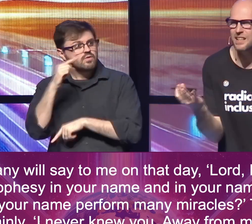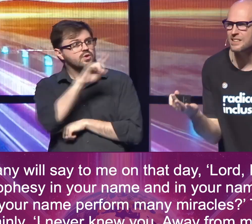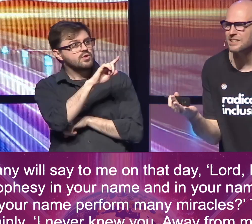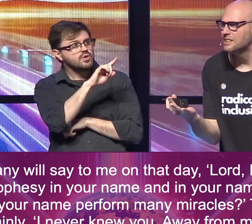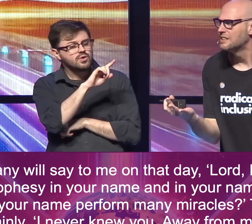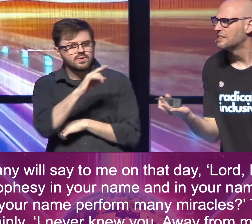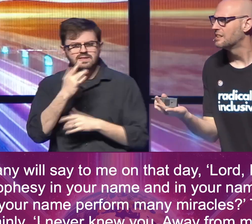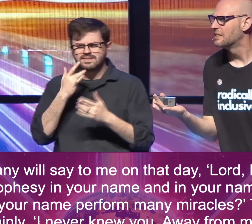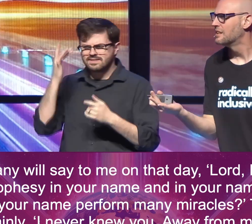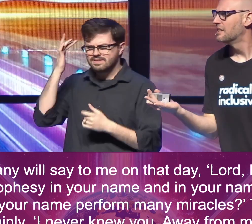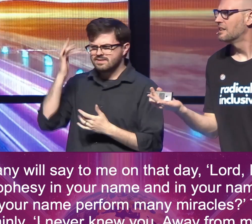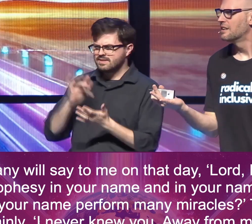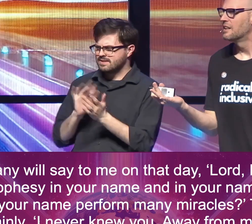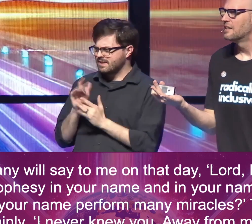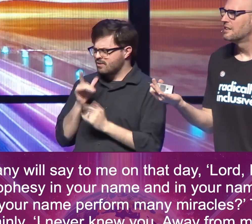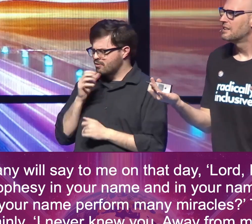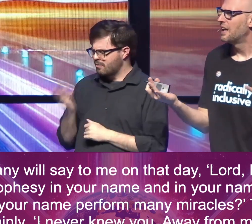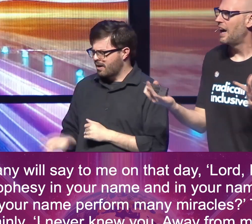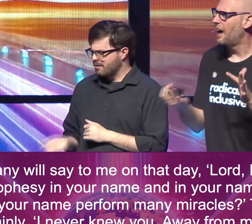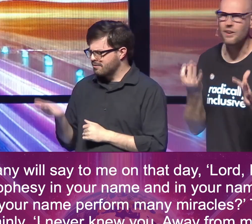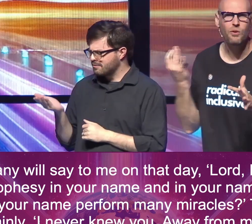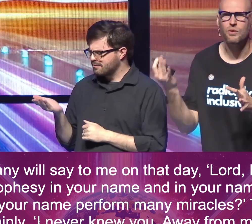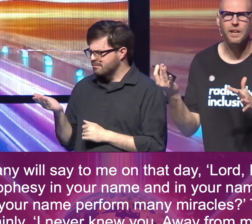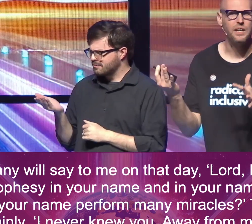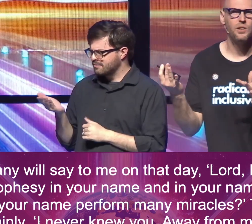who dis?